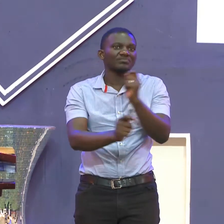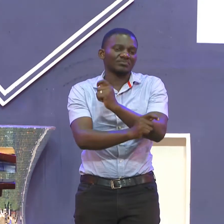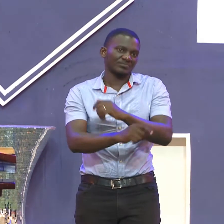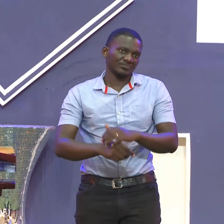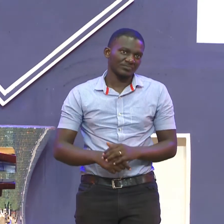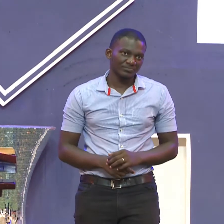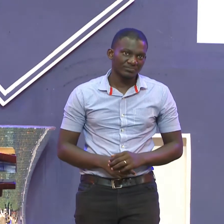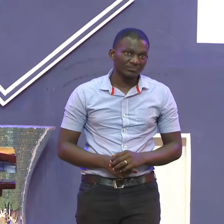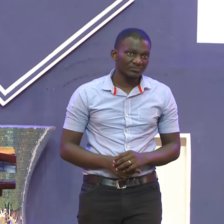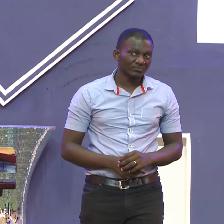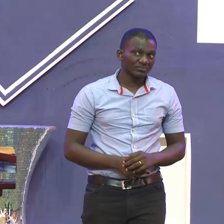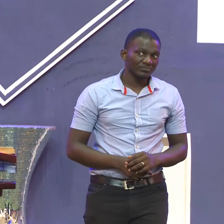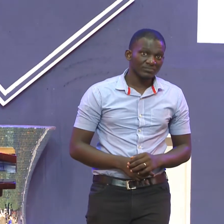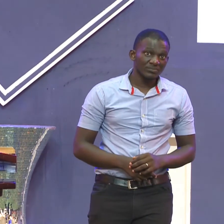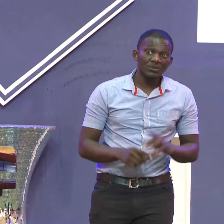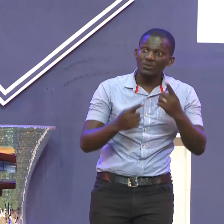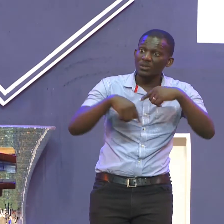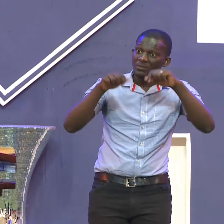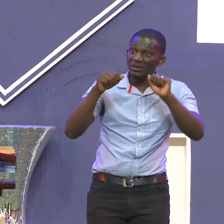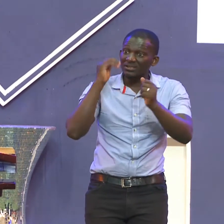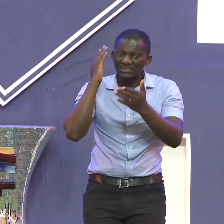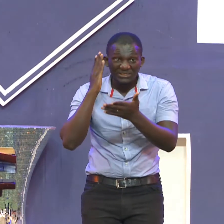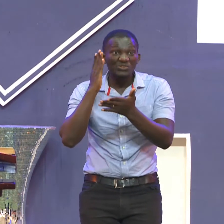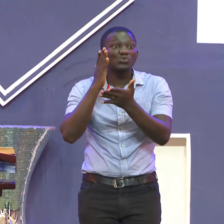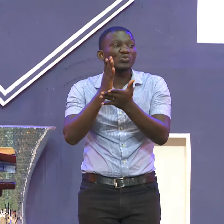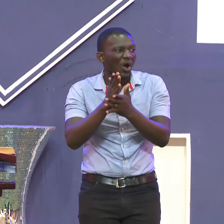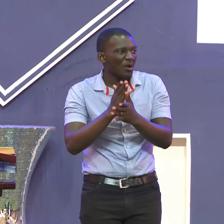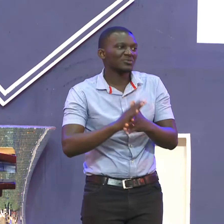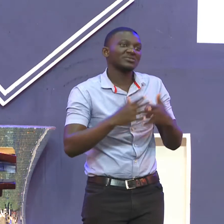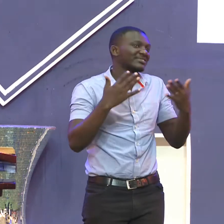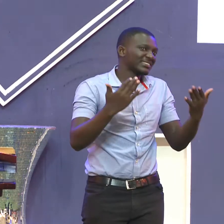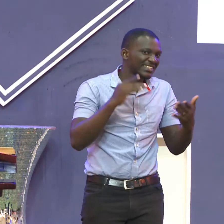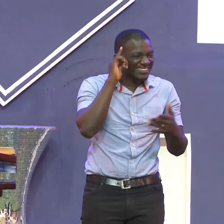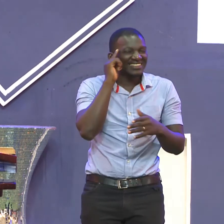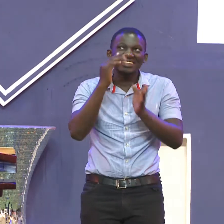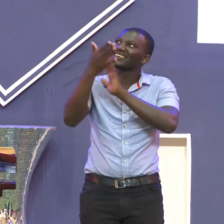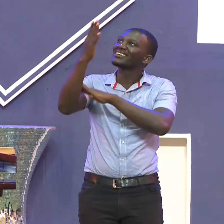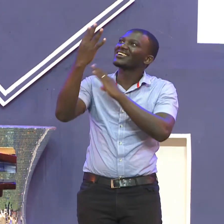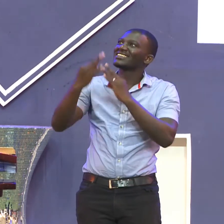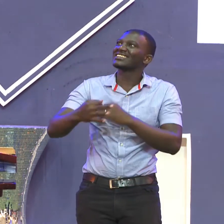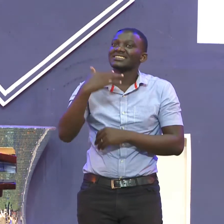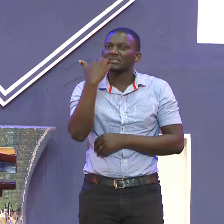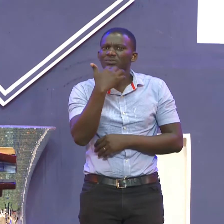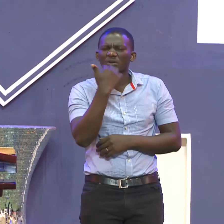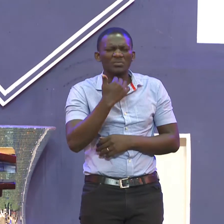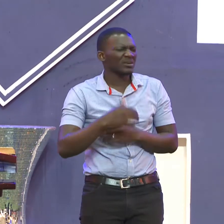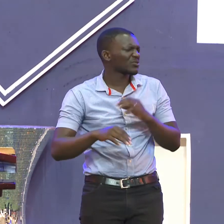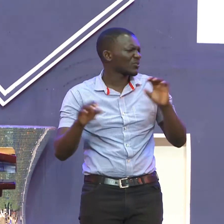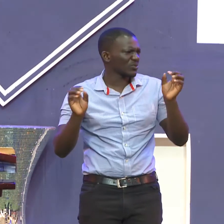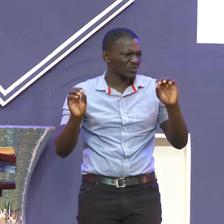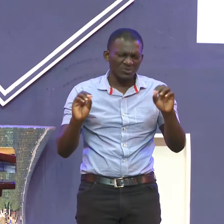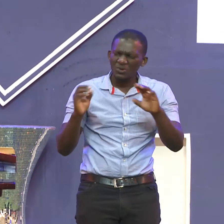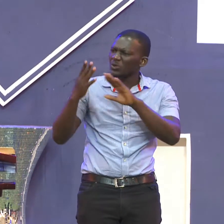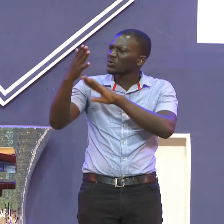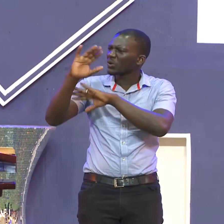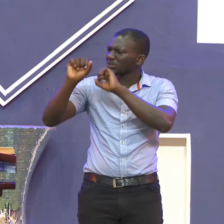will be changed. Lekerawo okutwala ebintu bya Katonda ng'ebyolusaagiriro. Let us stop taking the things of God for granted. Katonda